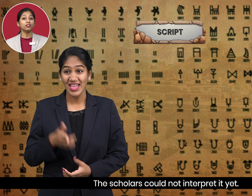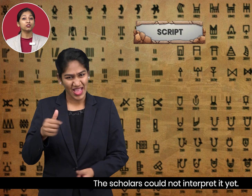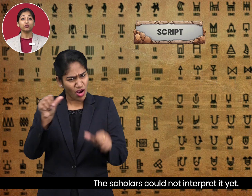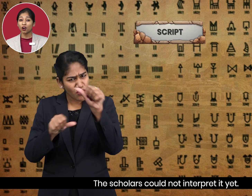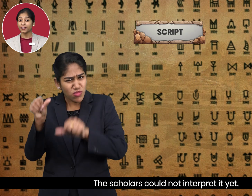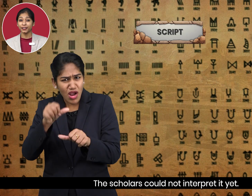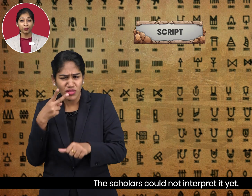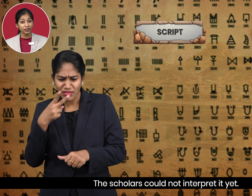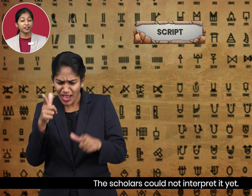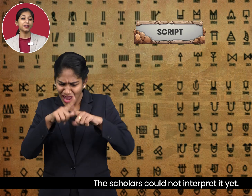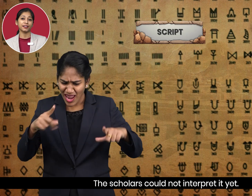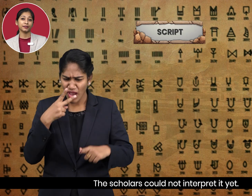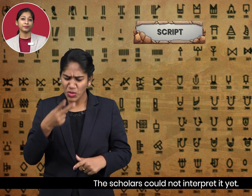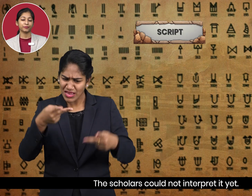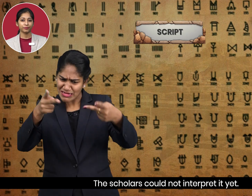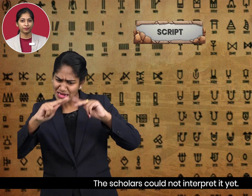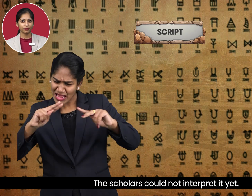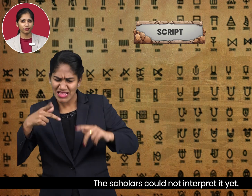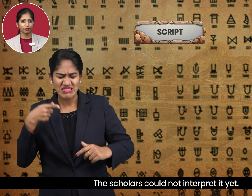The scholars could not interpret it yet.